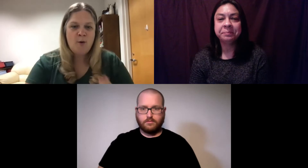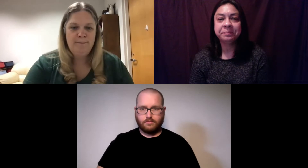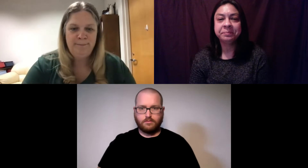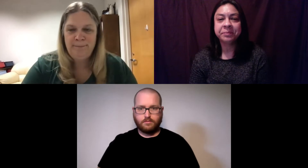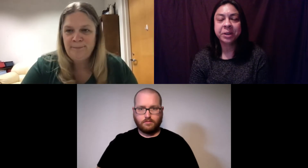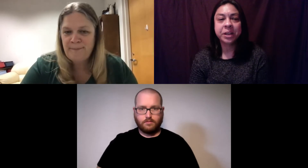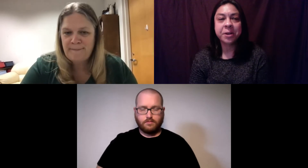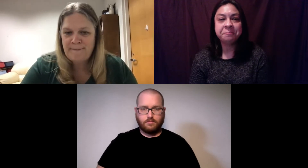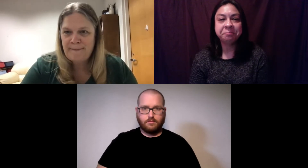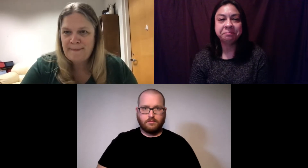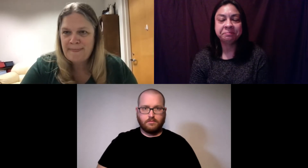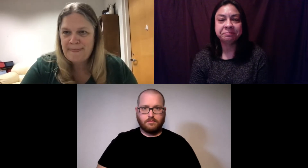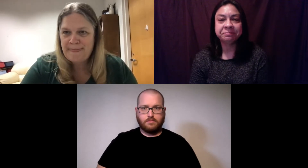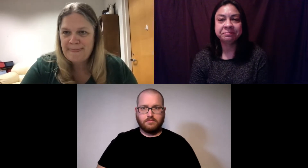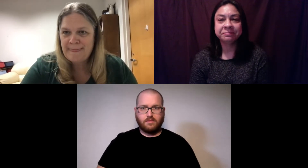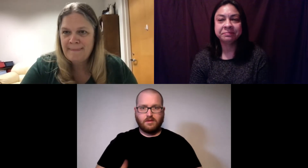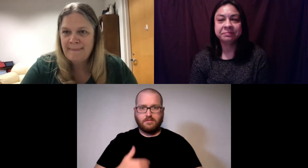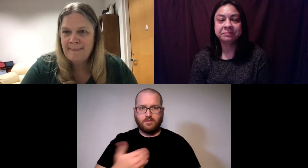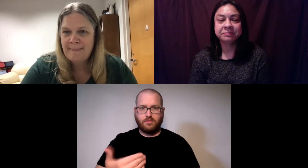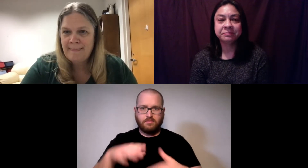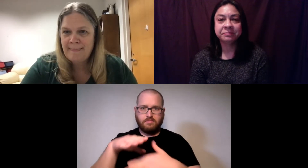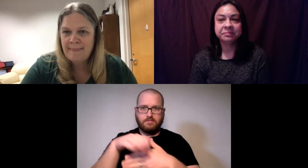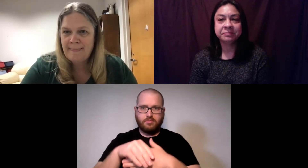Okay, here we go.